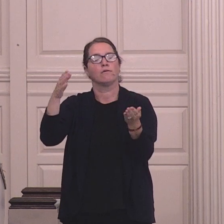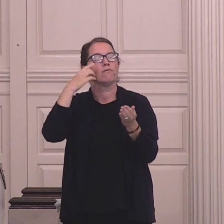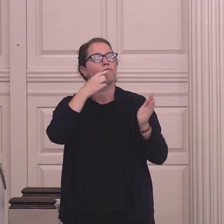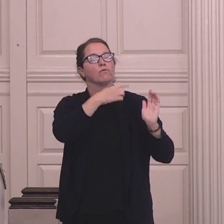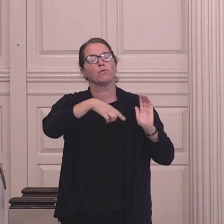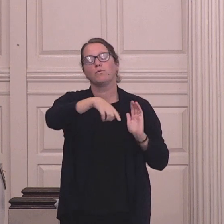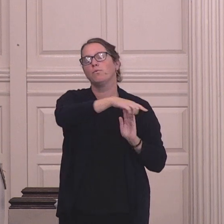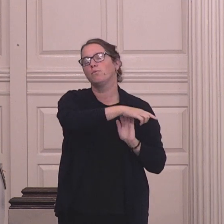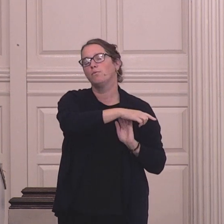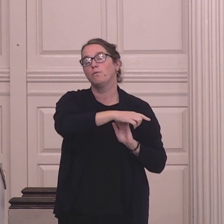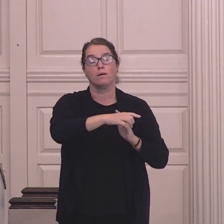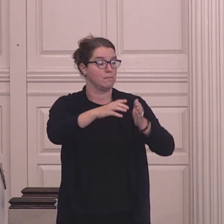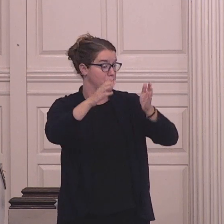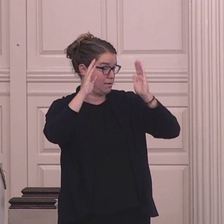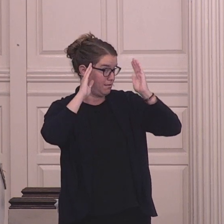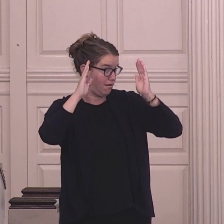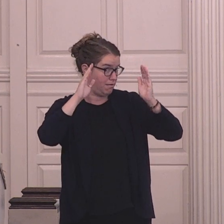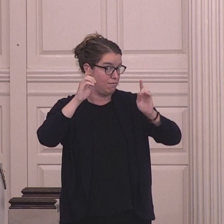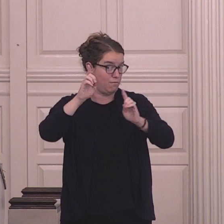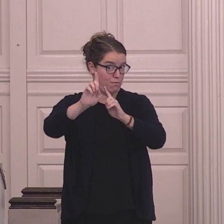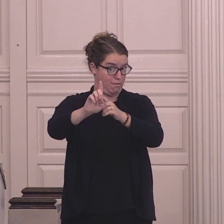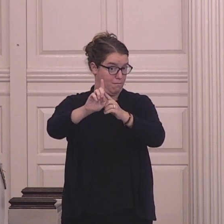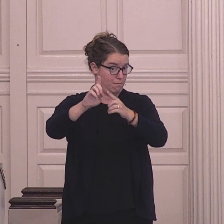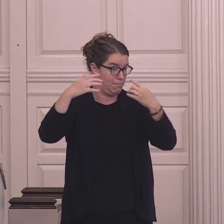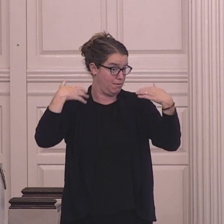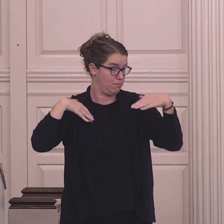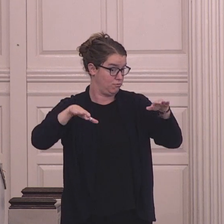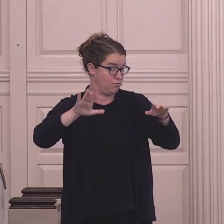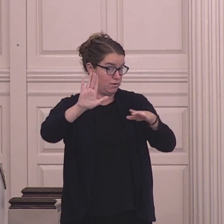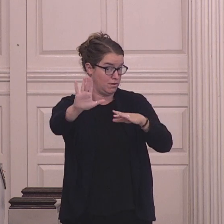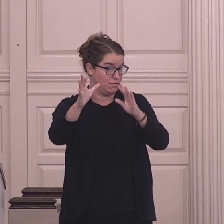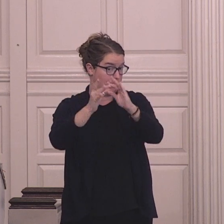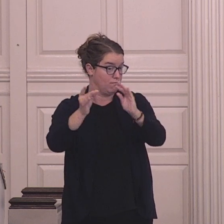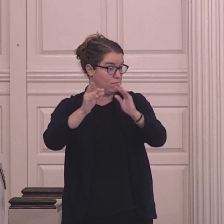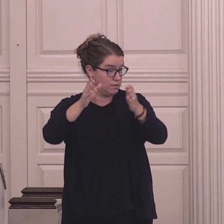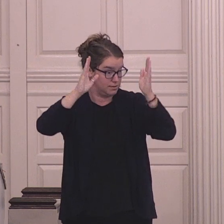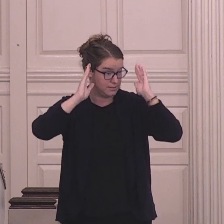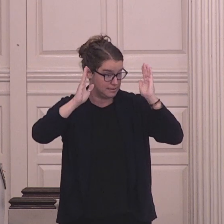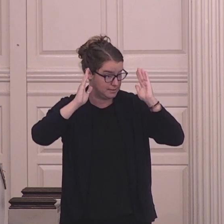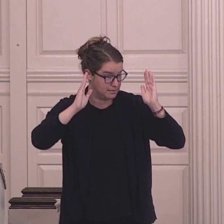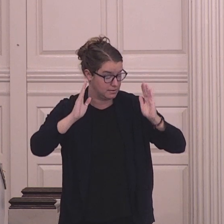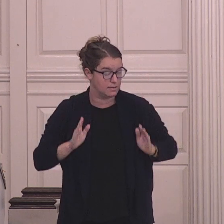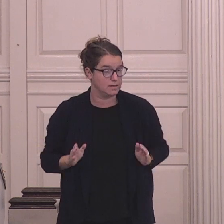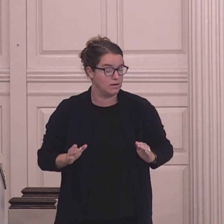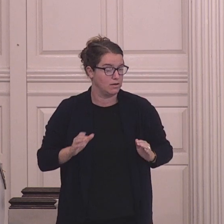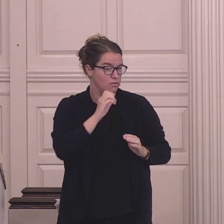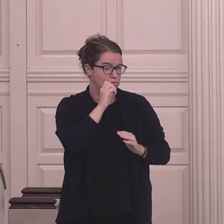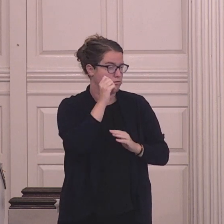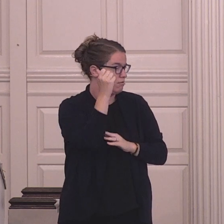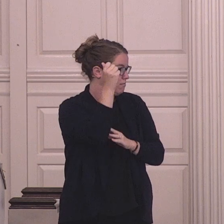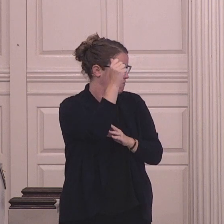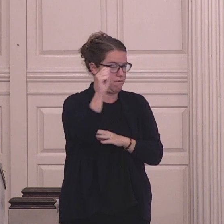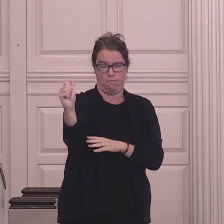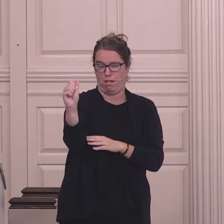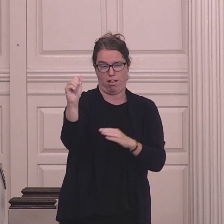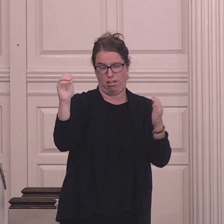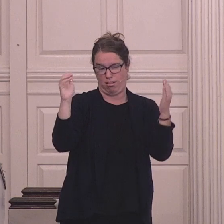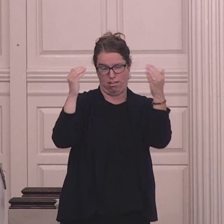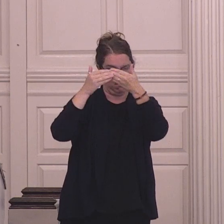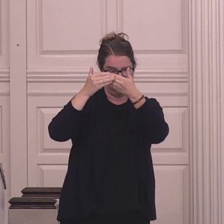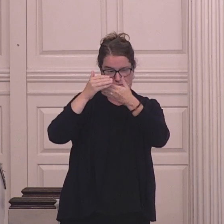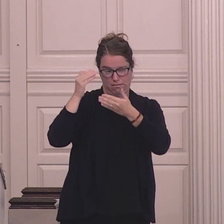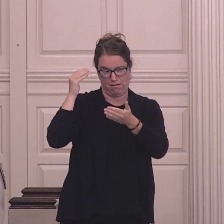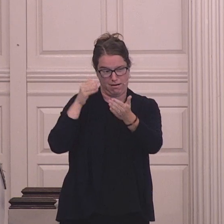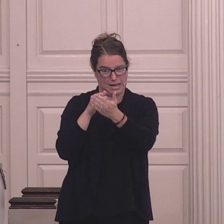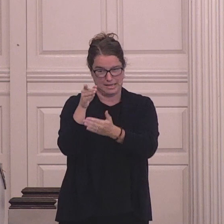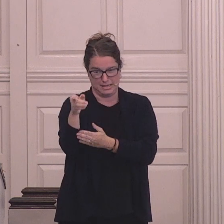Be attentive to him and heed his voice. Do not rebel against him, for he will not